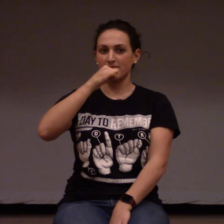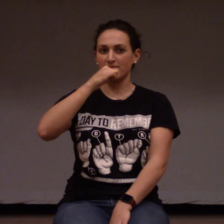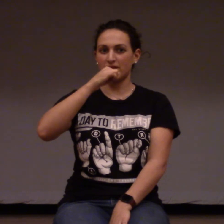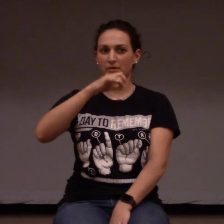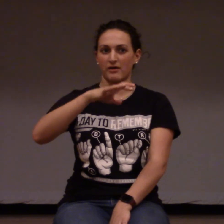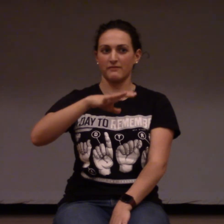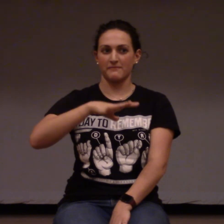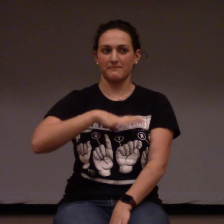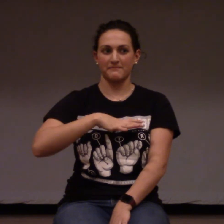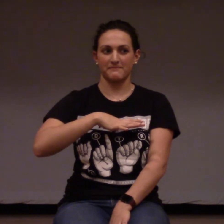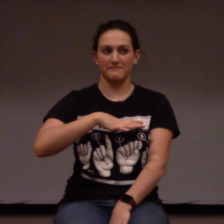Female.